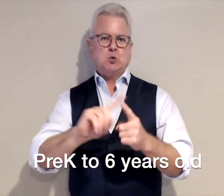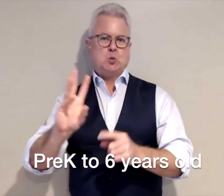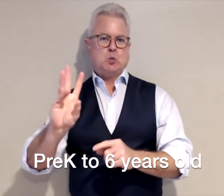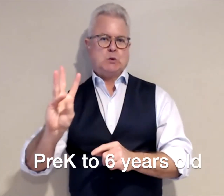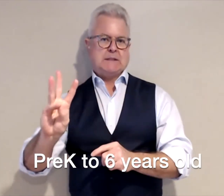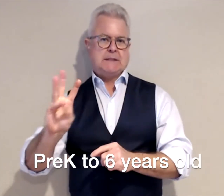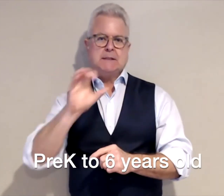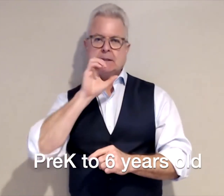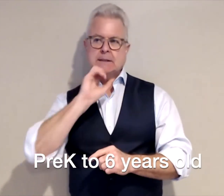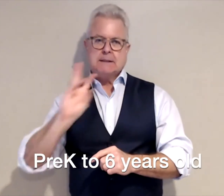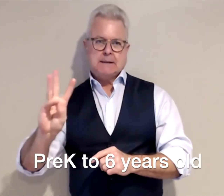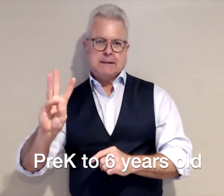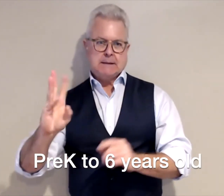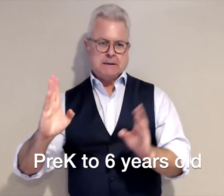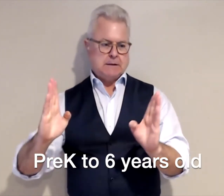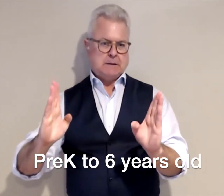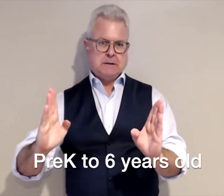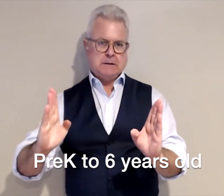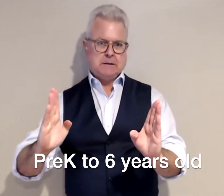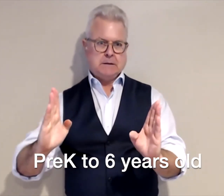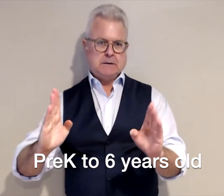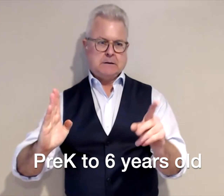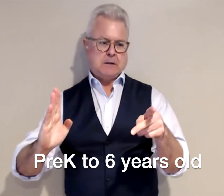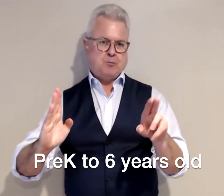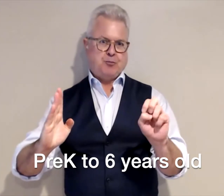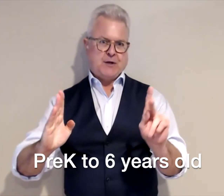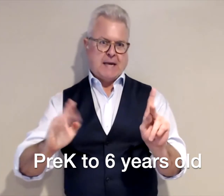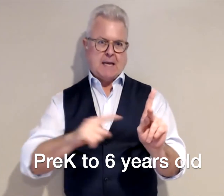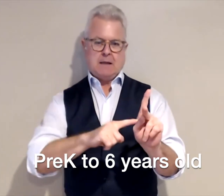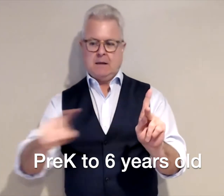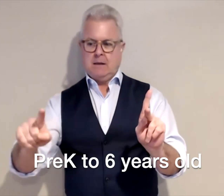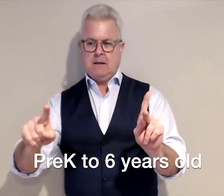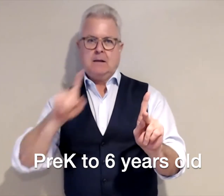that from pre-K to age 6,